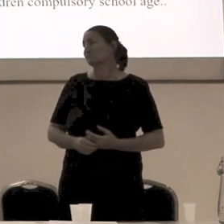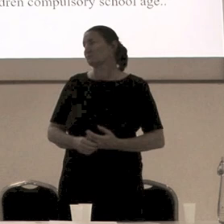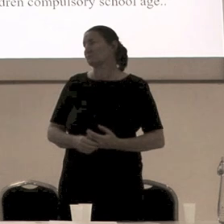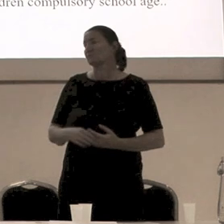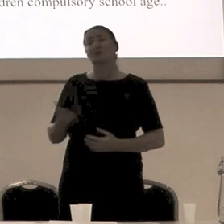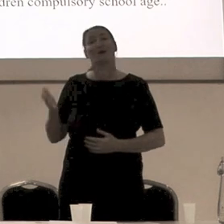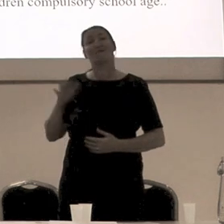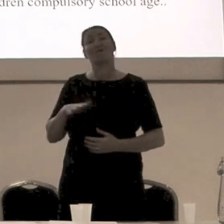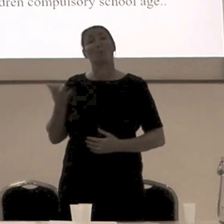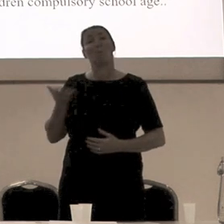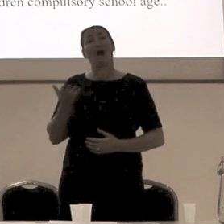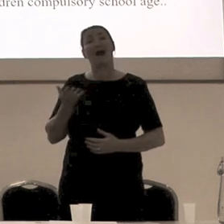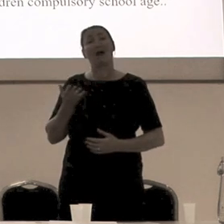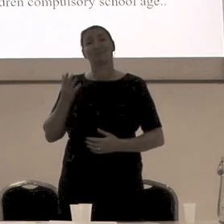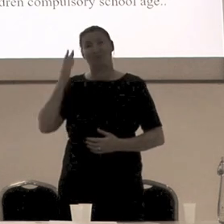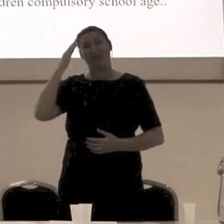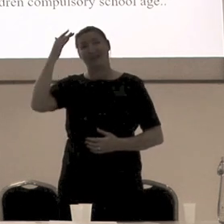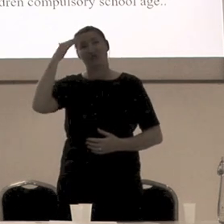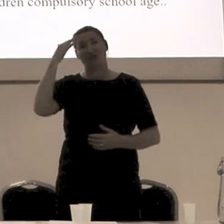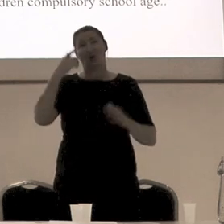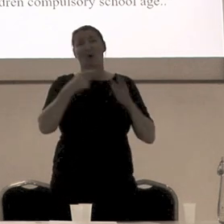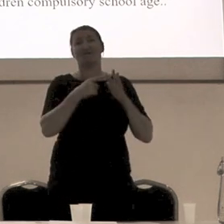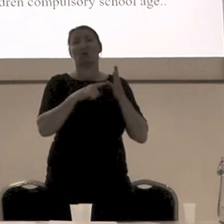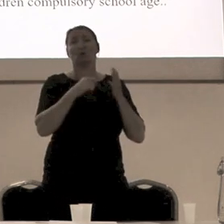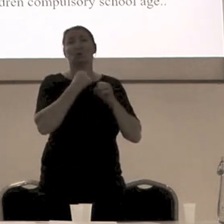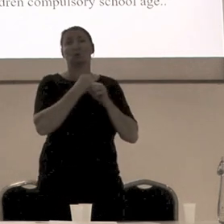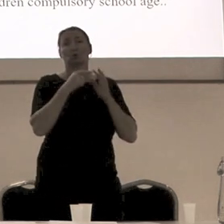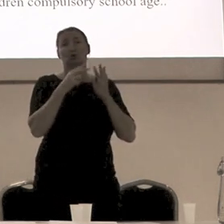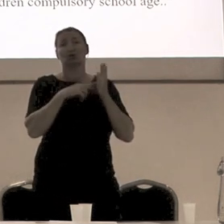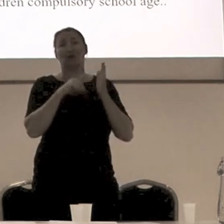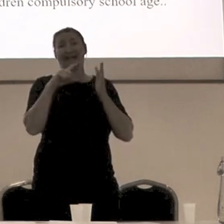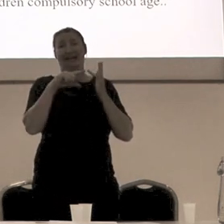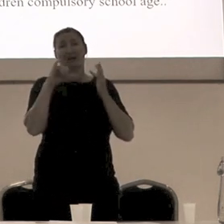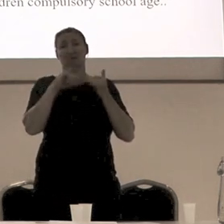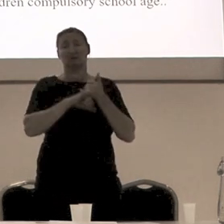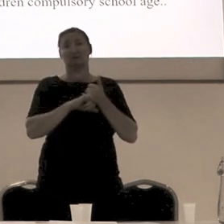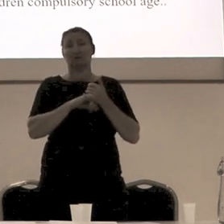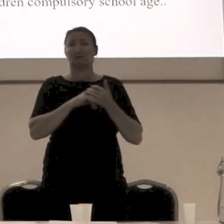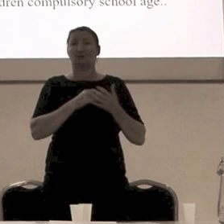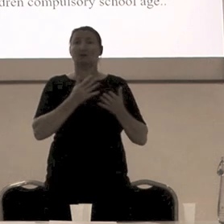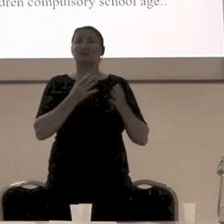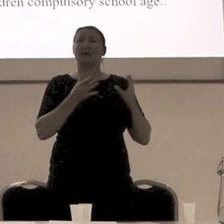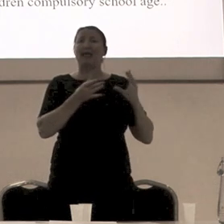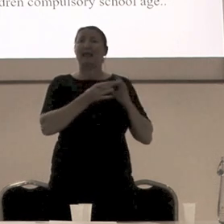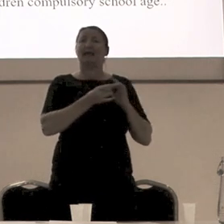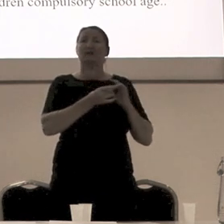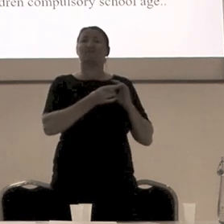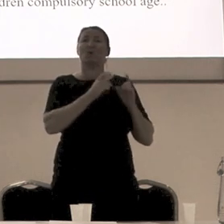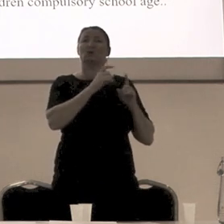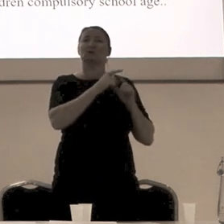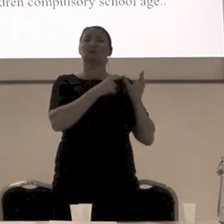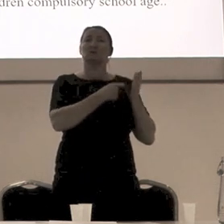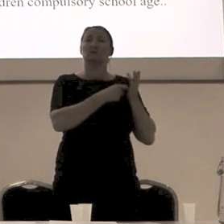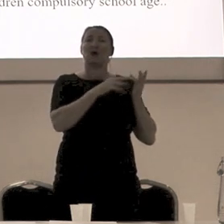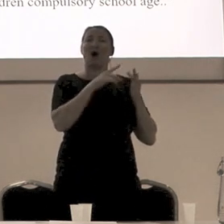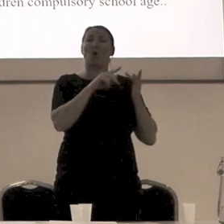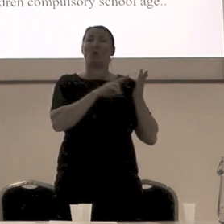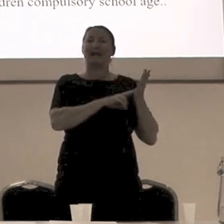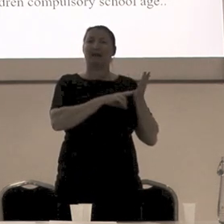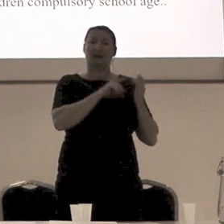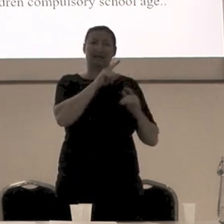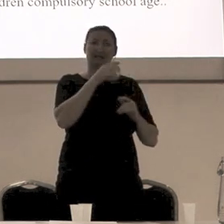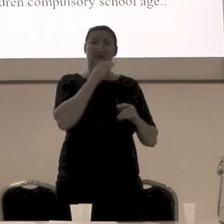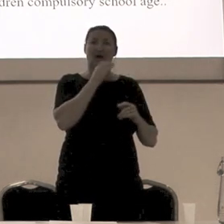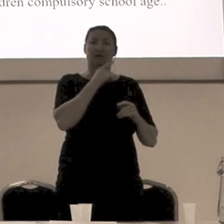else was eugenics, which really came out of Darwin's cousin, Galton, taking this on and saying we